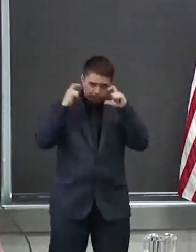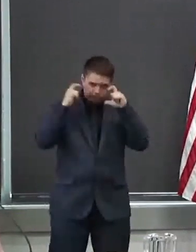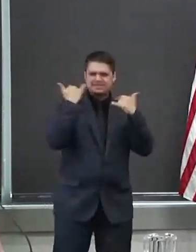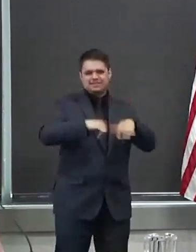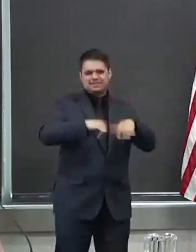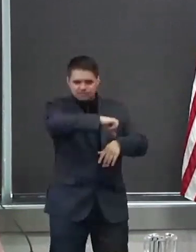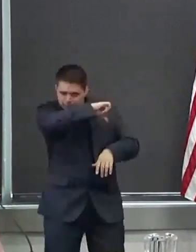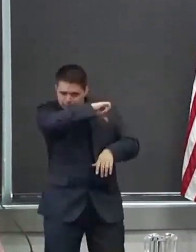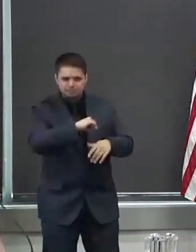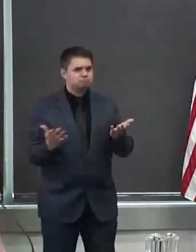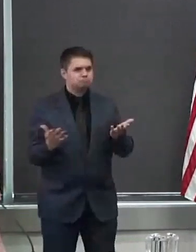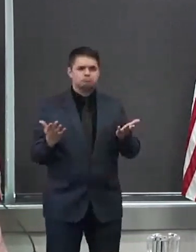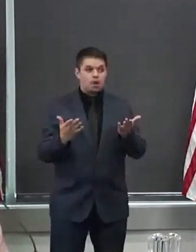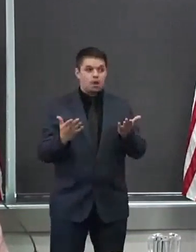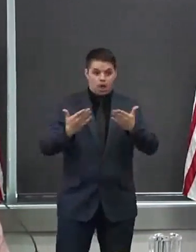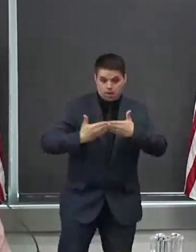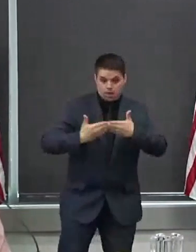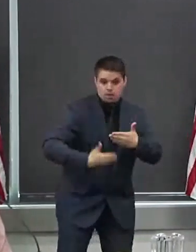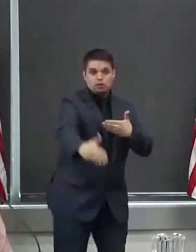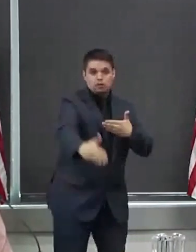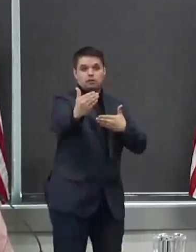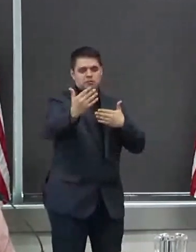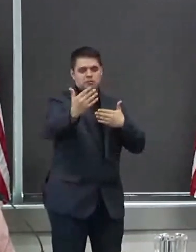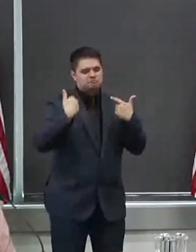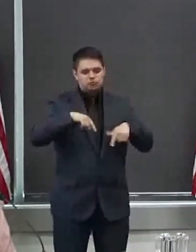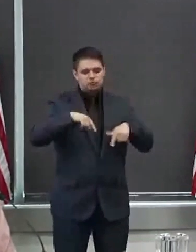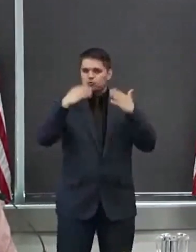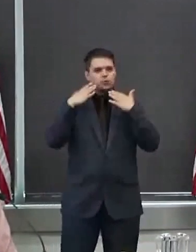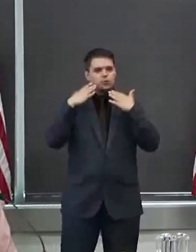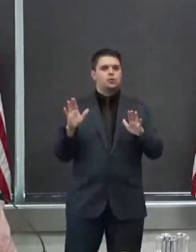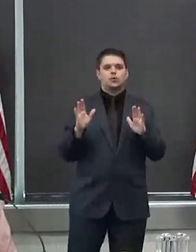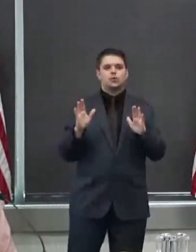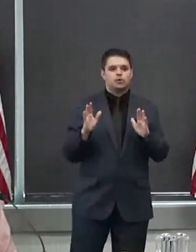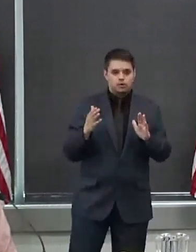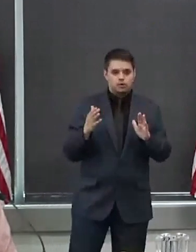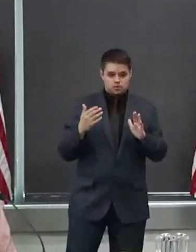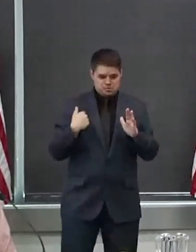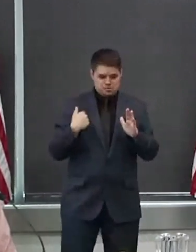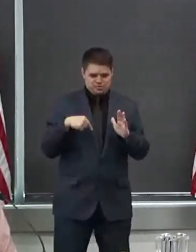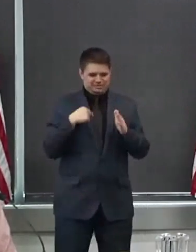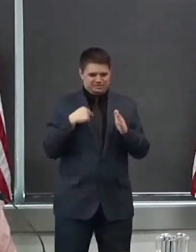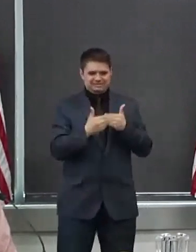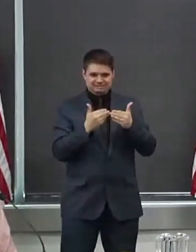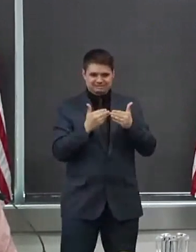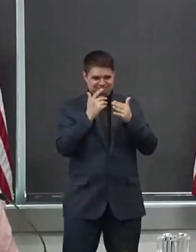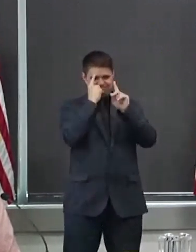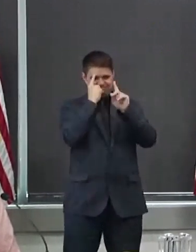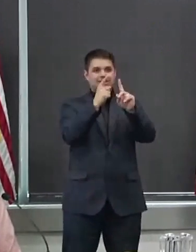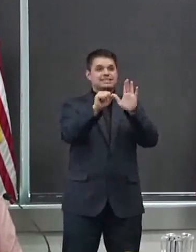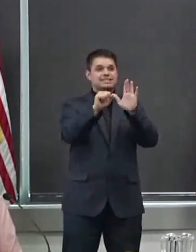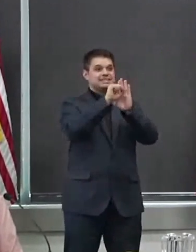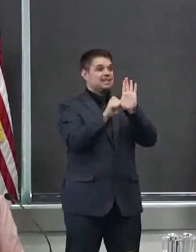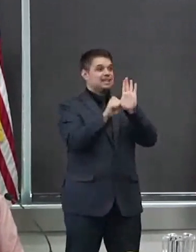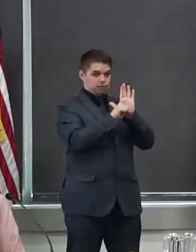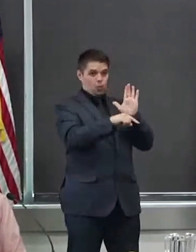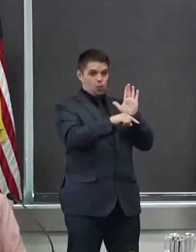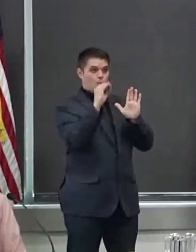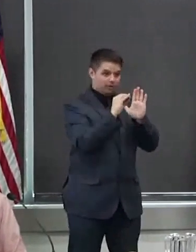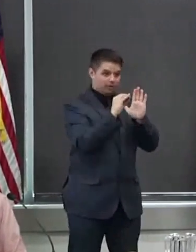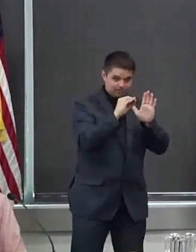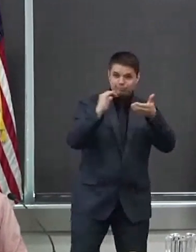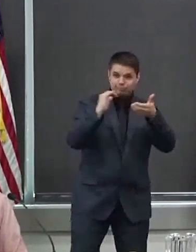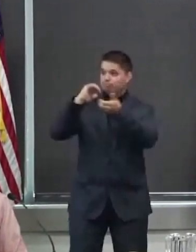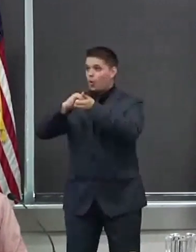out, we are absolutely committed at the state and at the Oregon Health Authority to make sure that there is